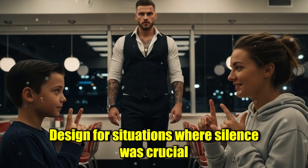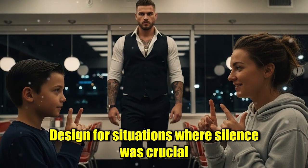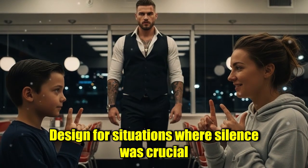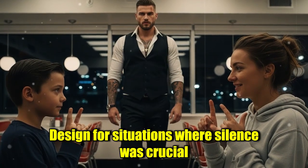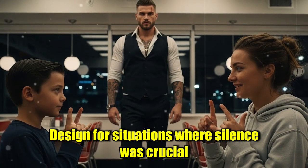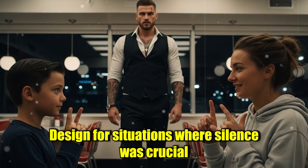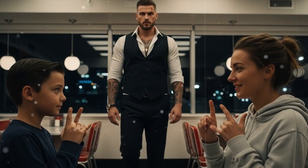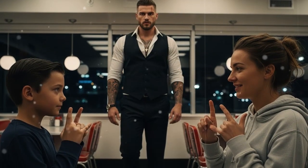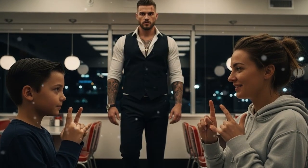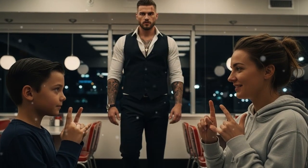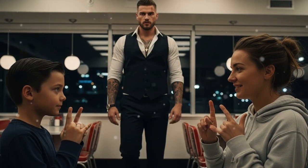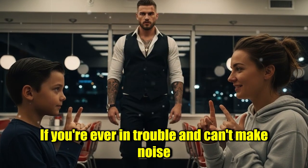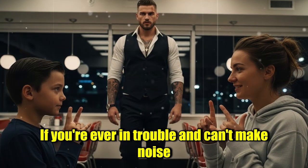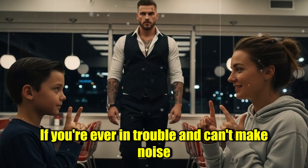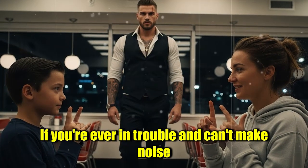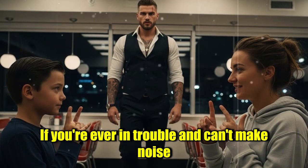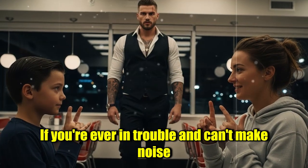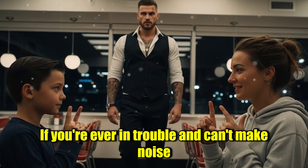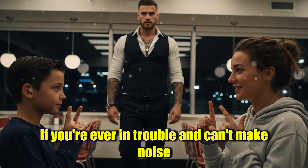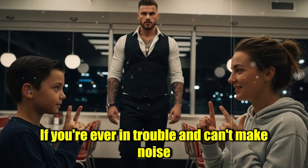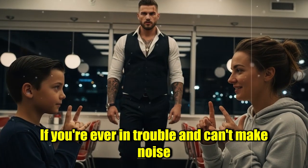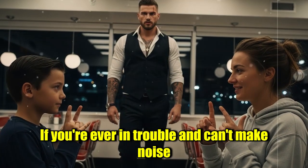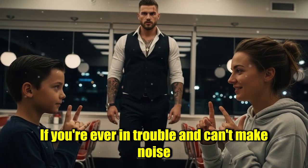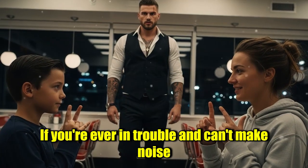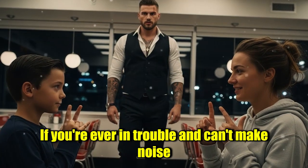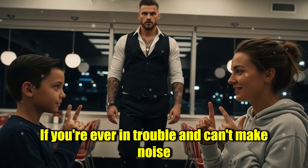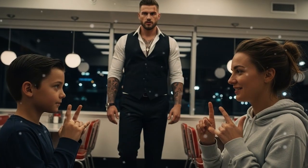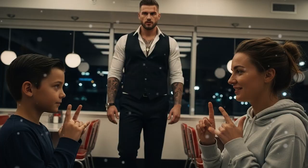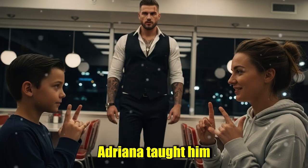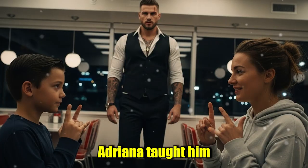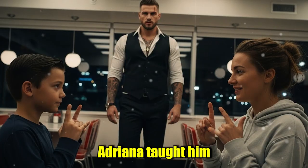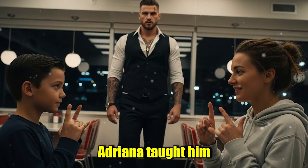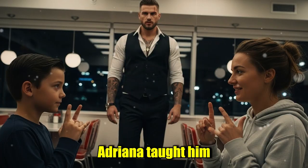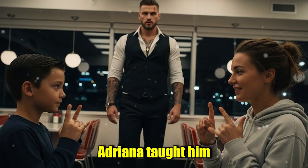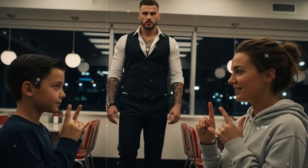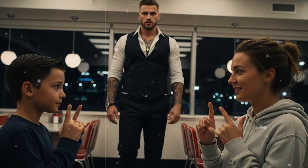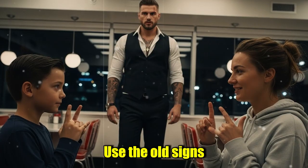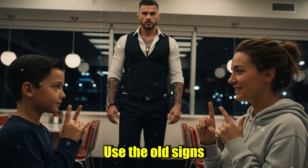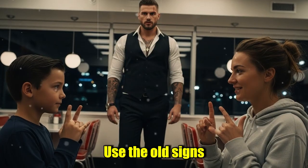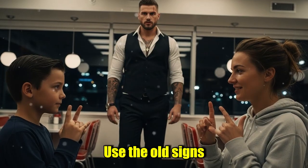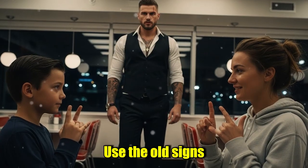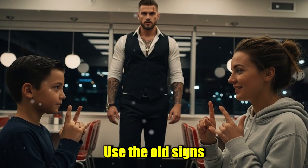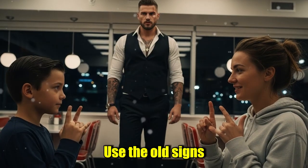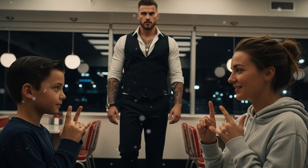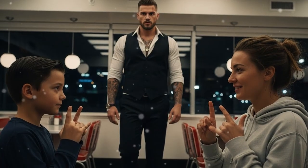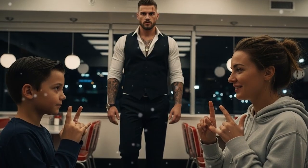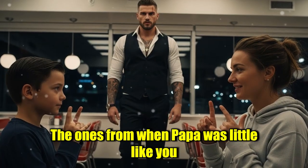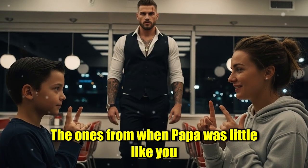silence was crucial. If you're ever in trouble and can't make noise, Adrian had taught him, use the old signs. The